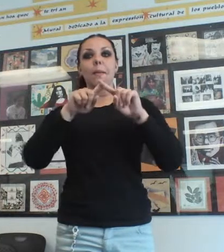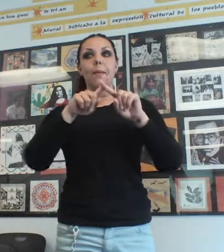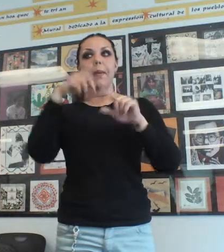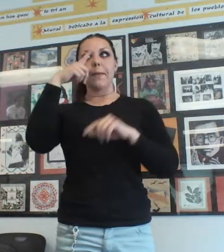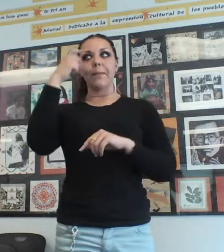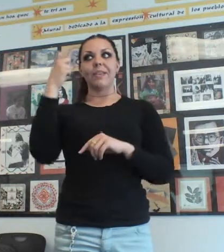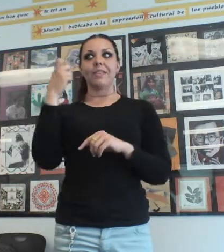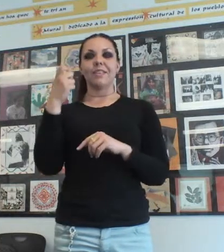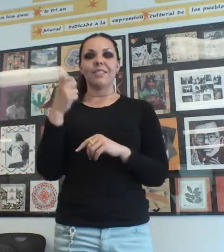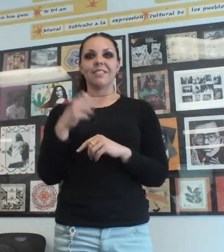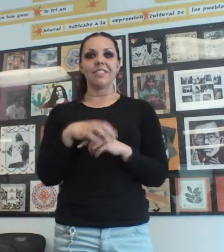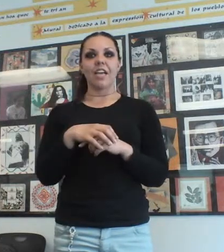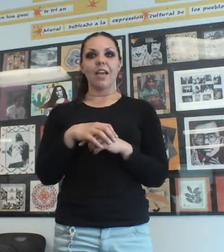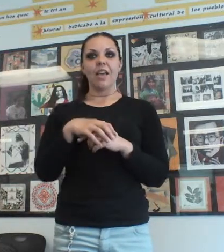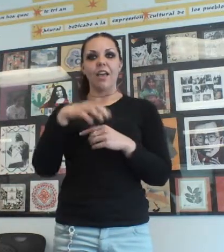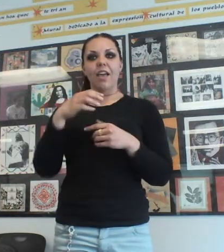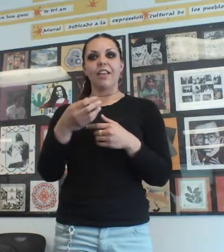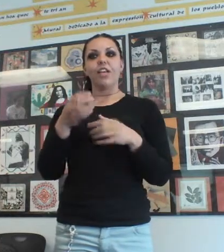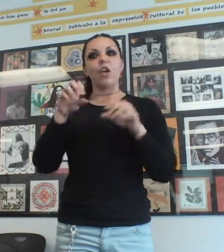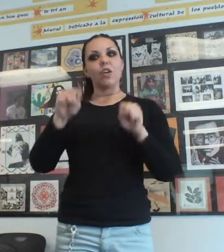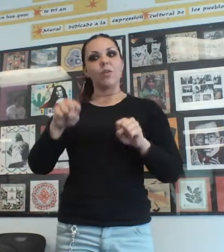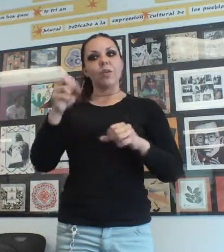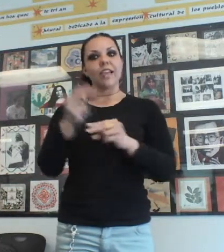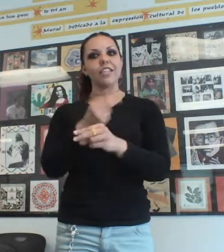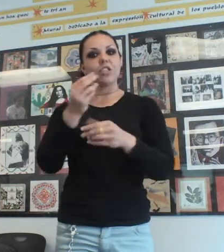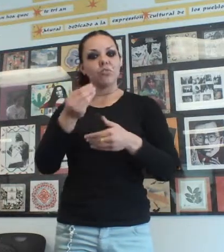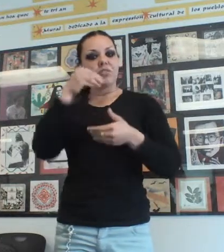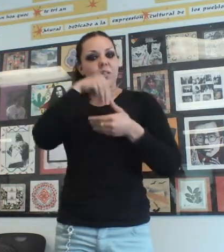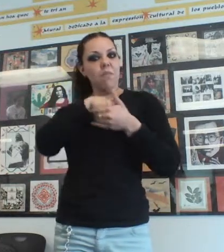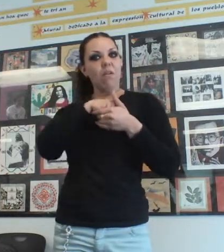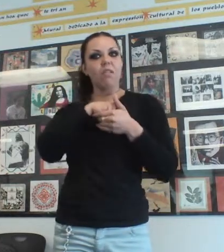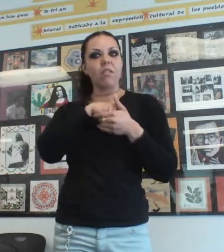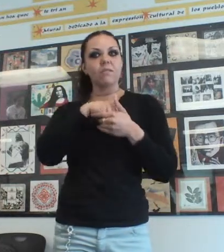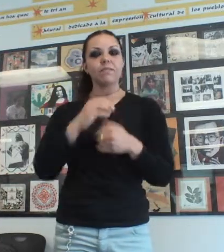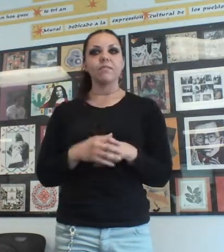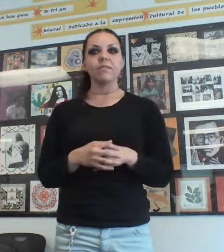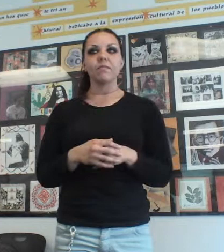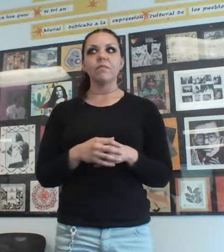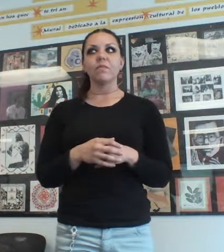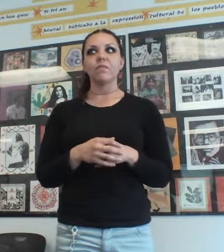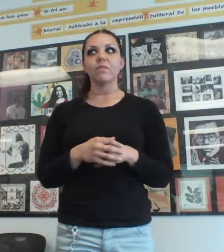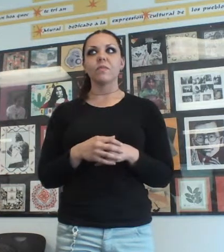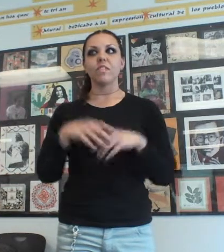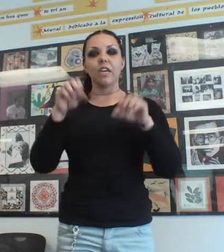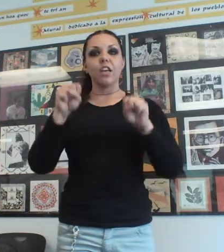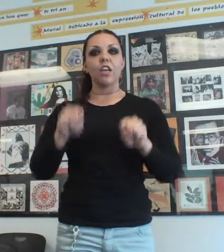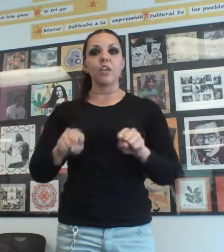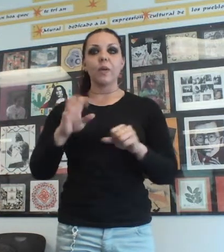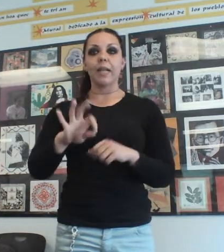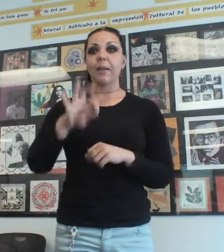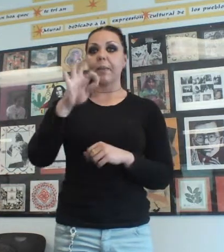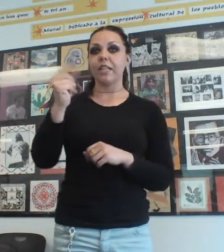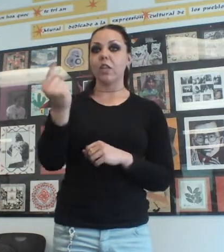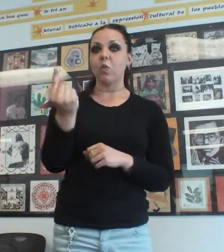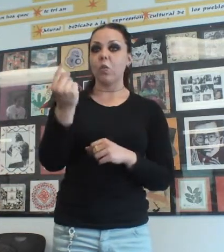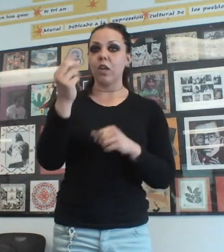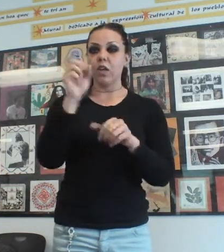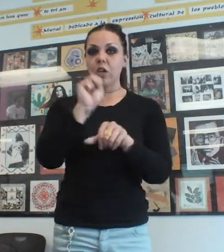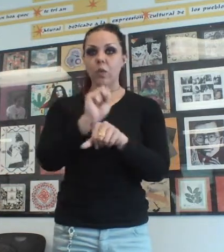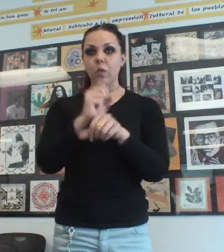going through into your higher level skills classes, you can pick the one that works for you and will help you find out where your struggles are and